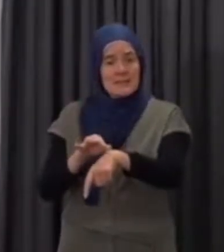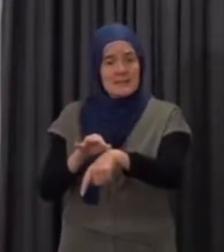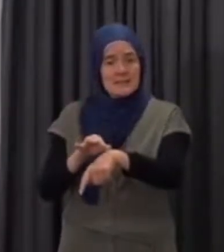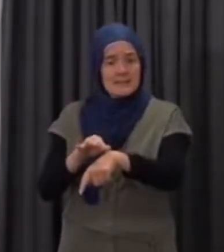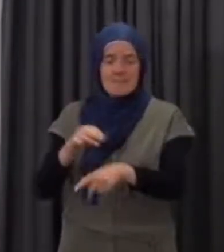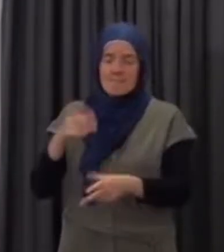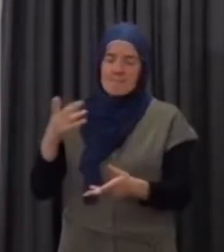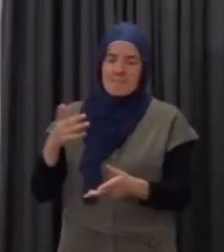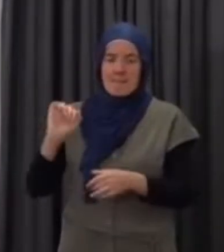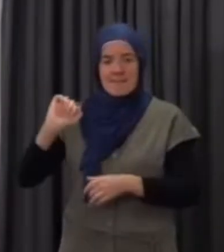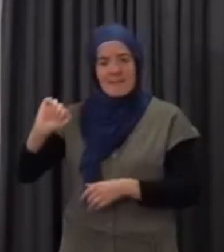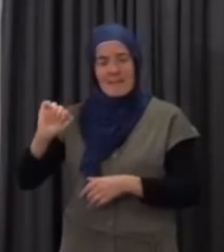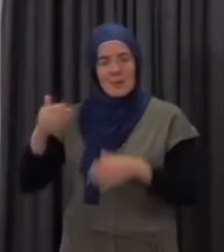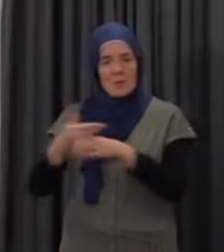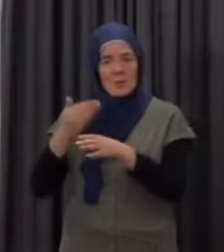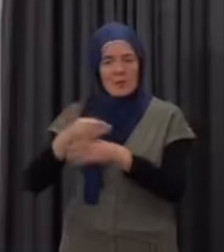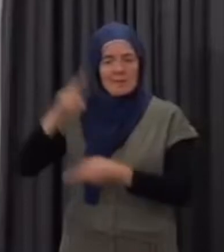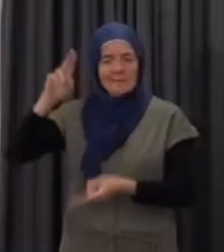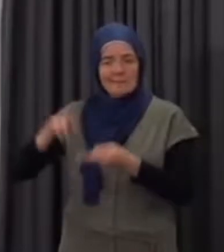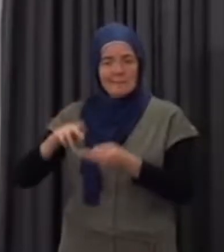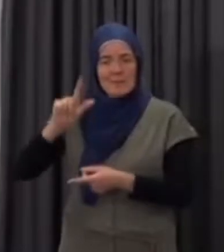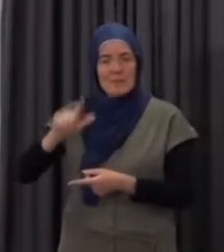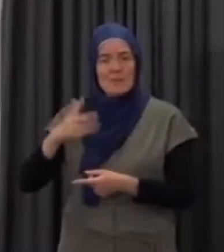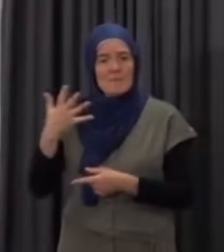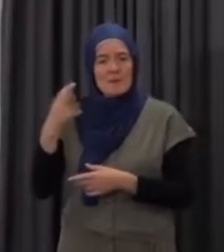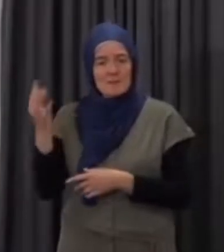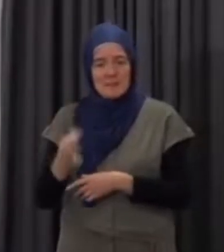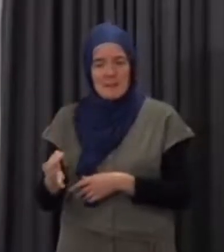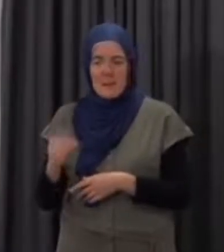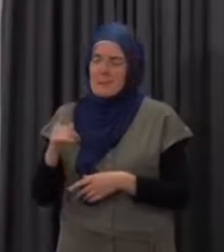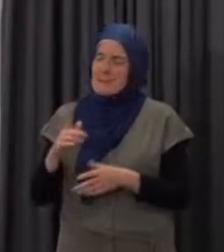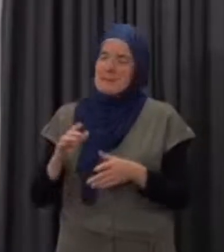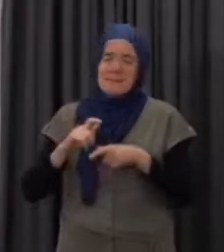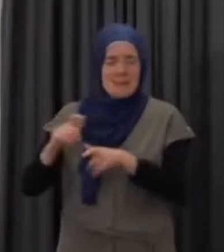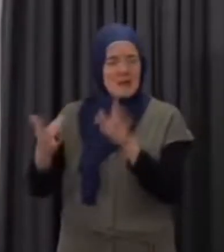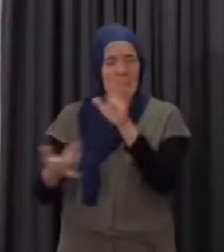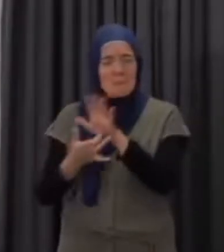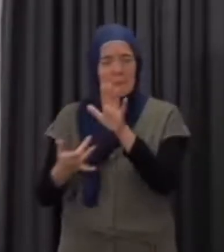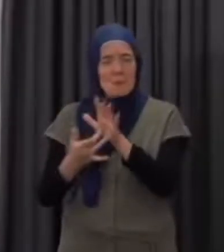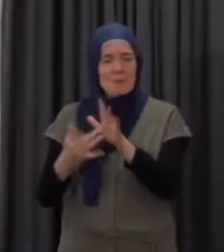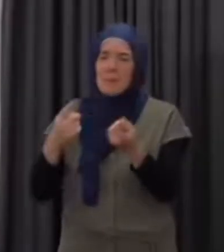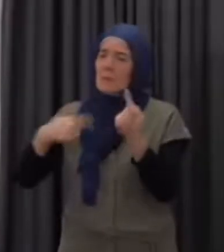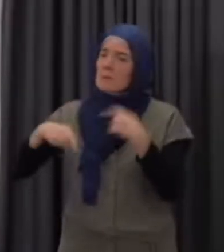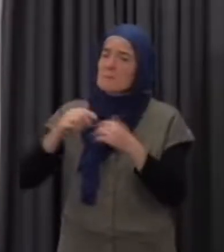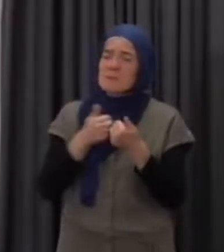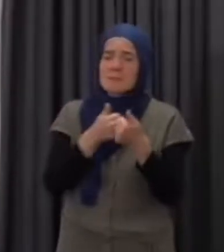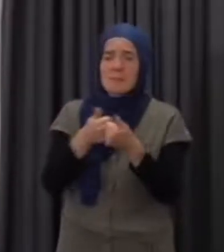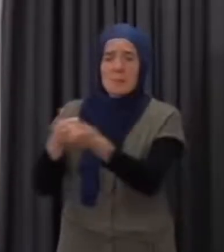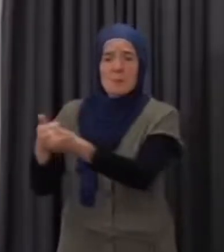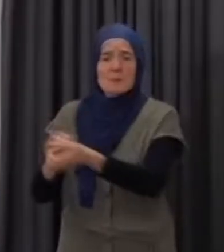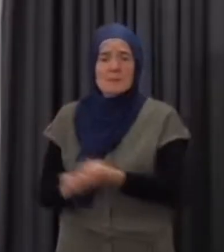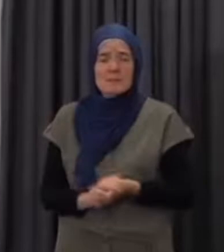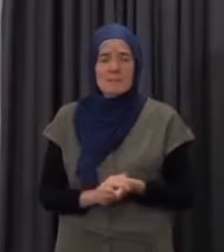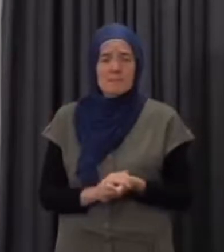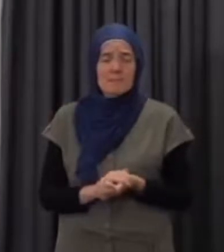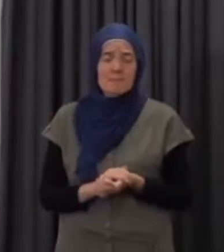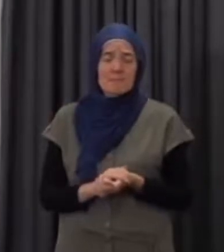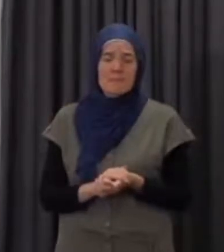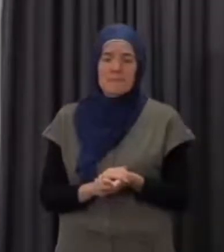and their local teams have remained a critical part of community support and transformed their services to ensure safe contact with